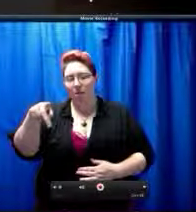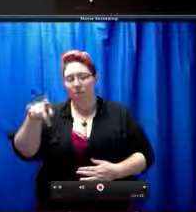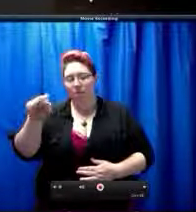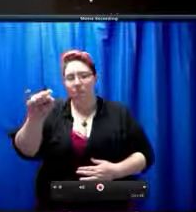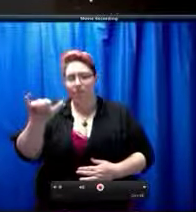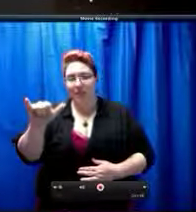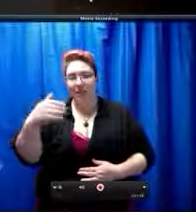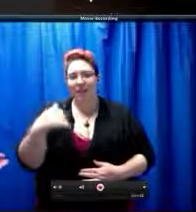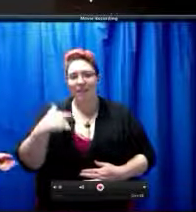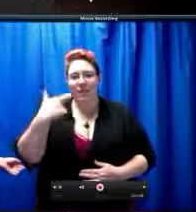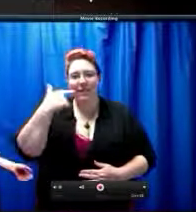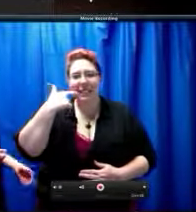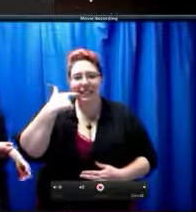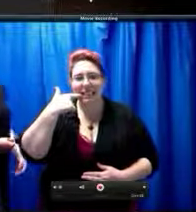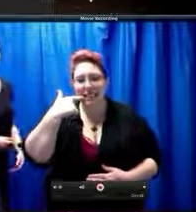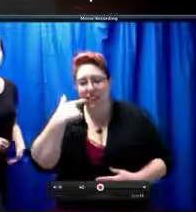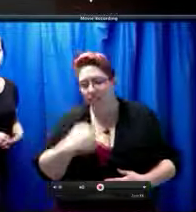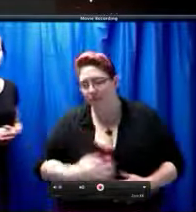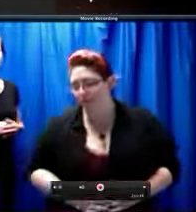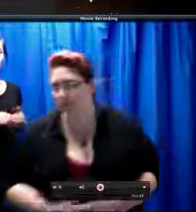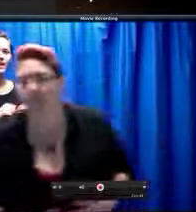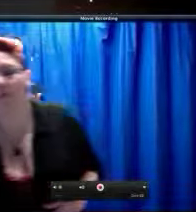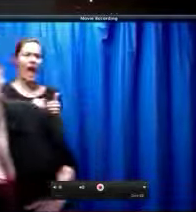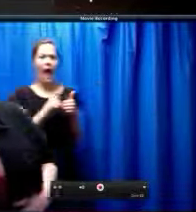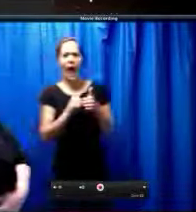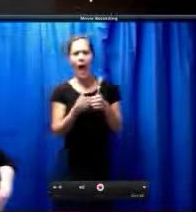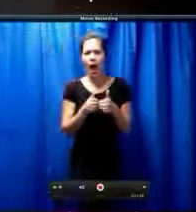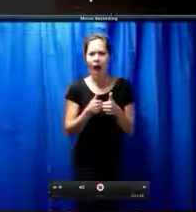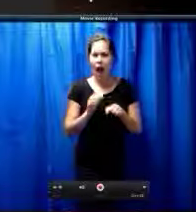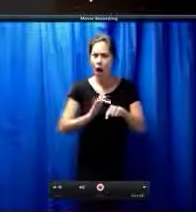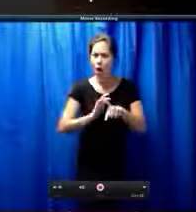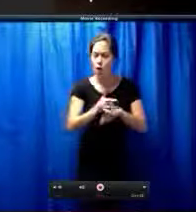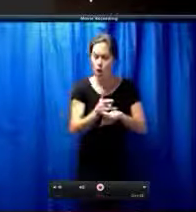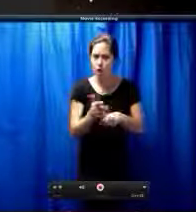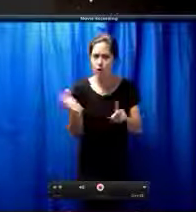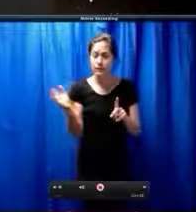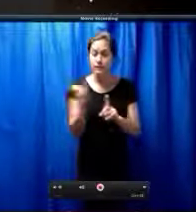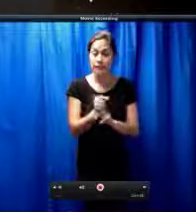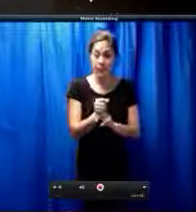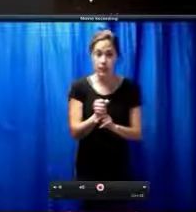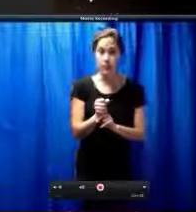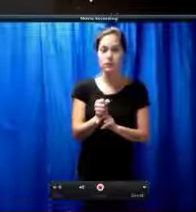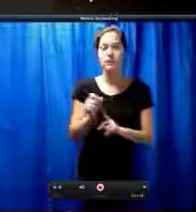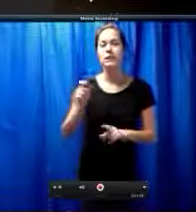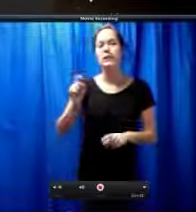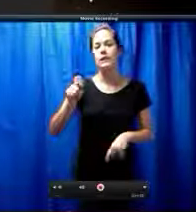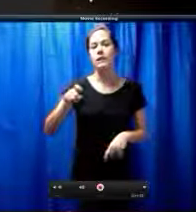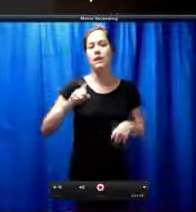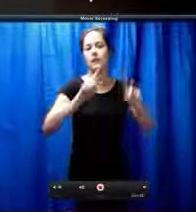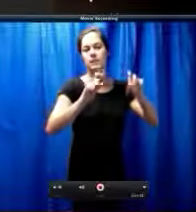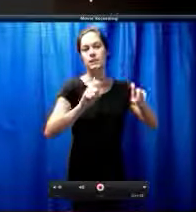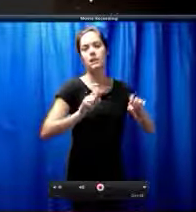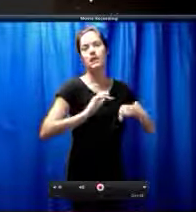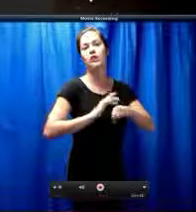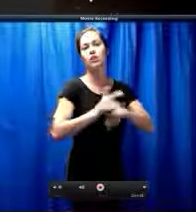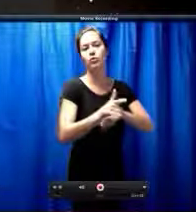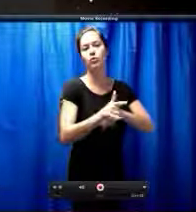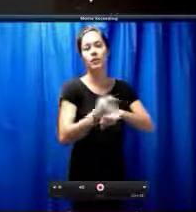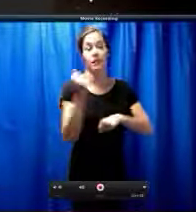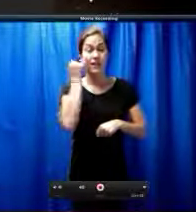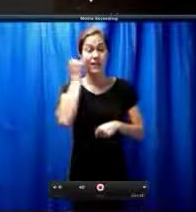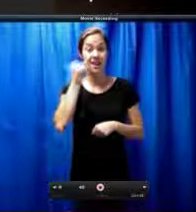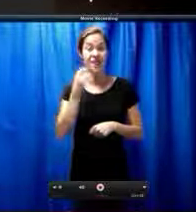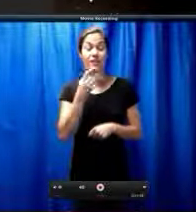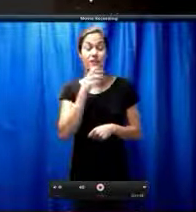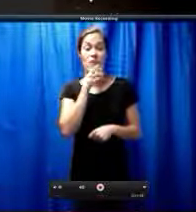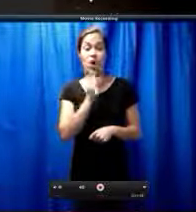that. So how do we catch it early? We need to screen early and screen often. So anyone 17 years and older, how many